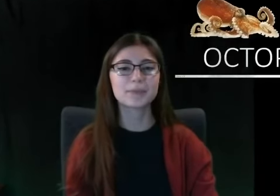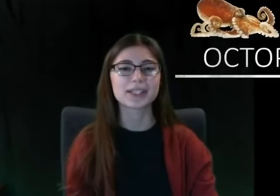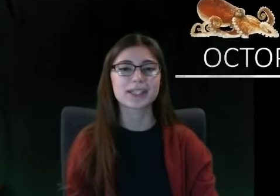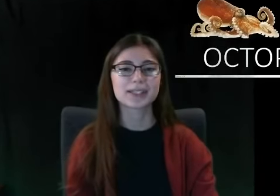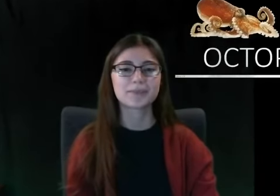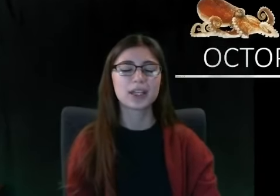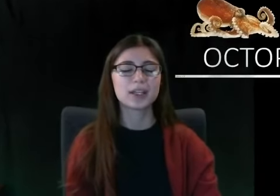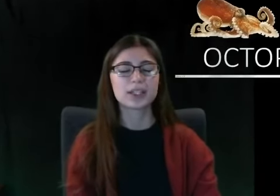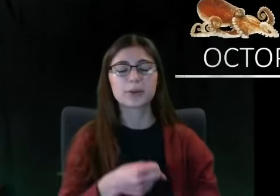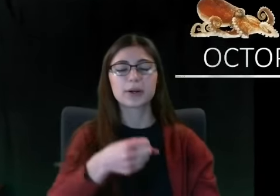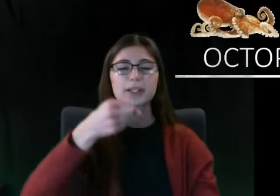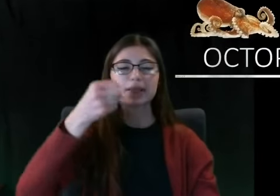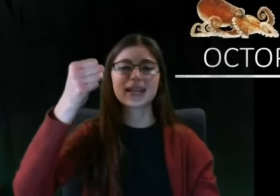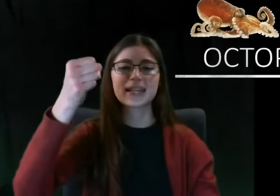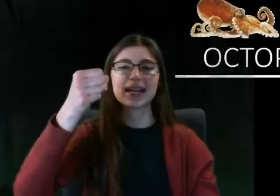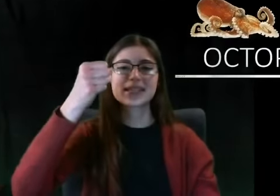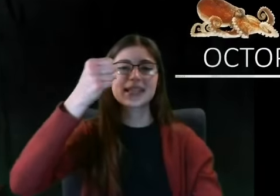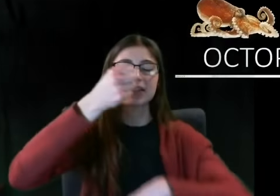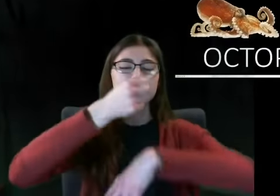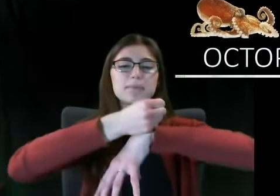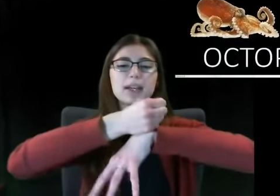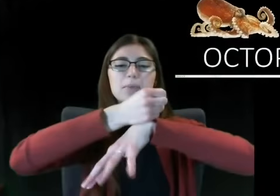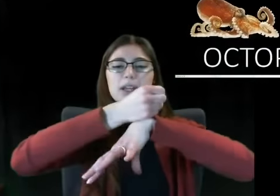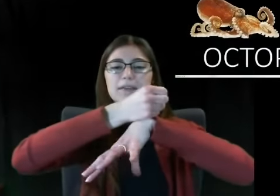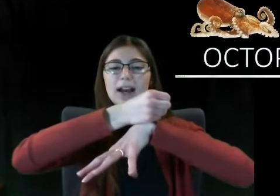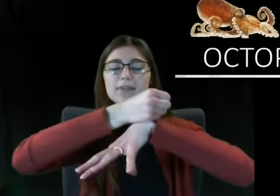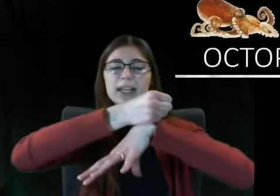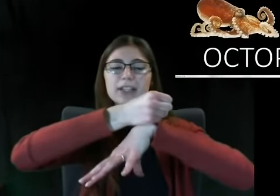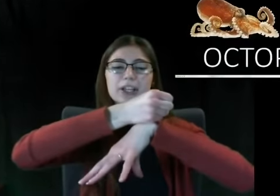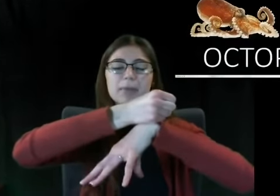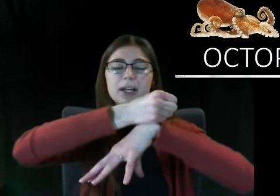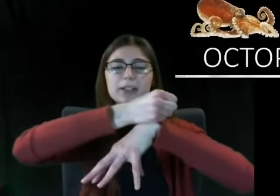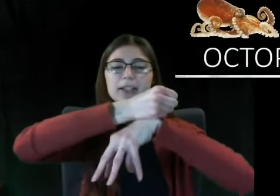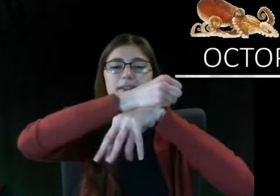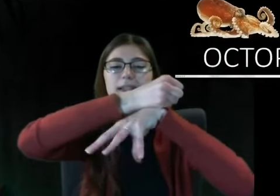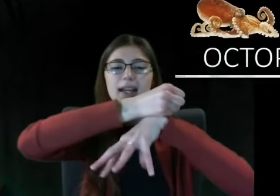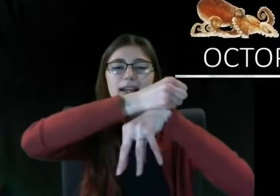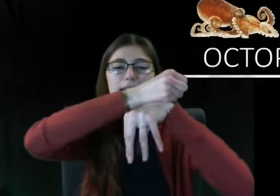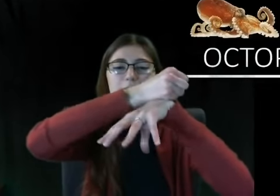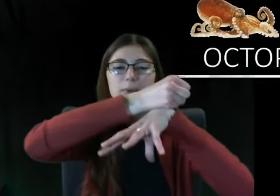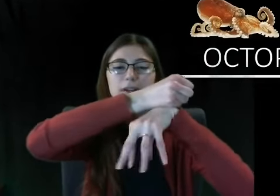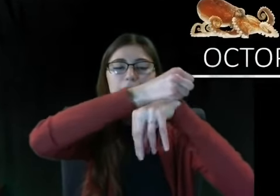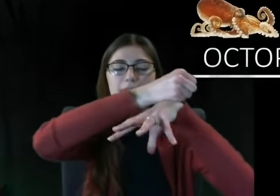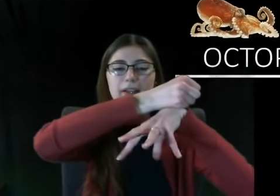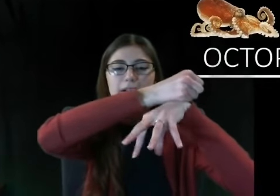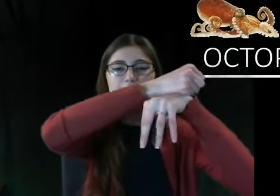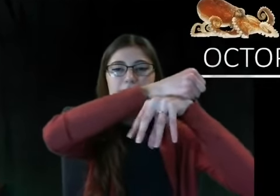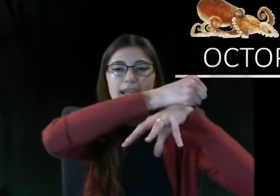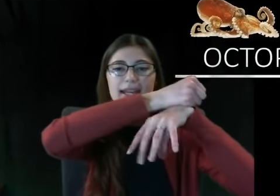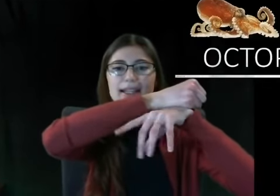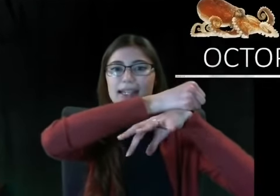Octopus. You are going to make an S hand shape and put a 5 hand shape under it and wiggle your fingers like